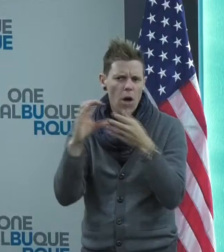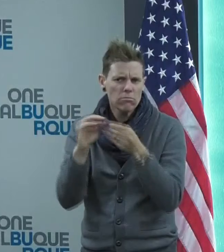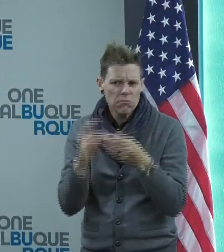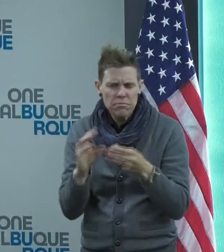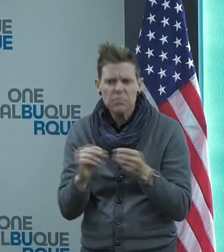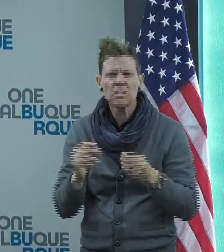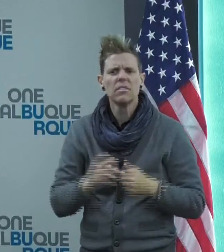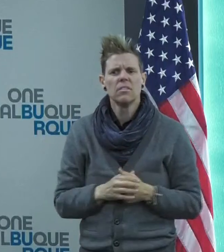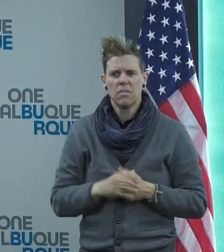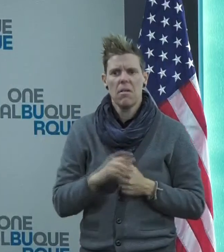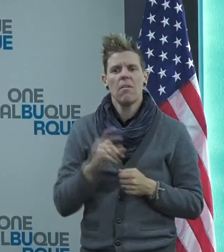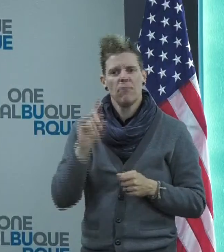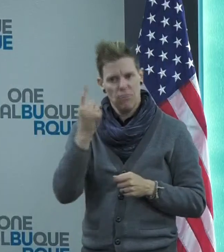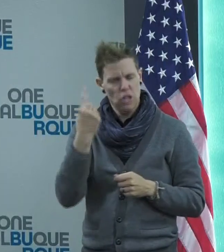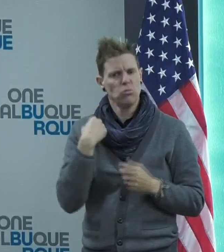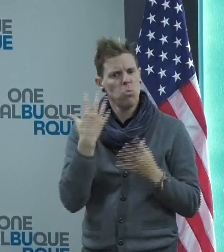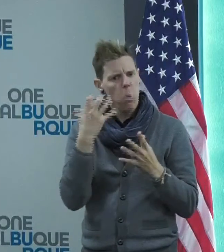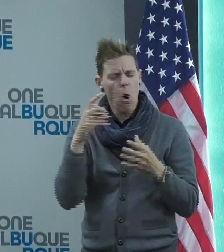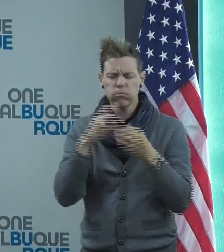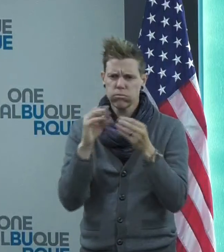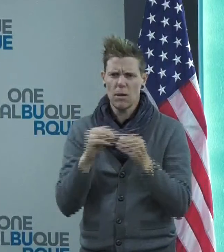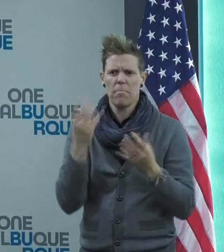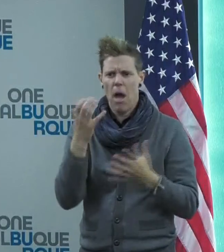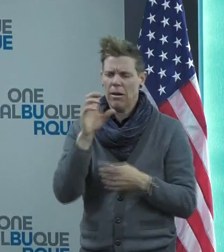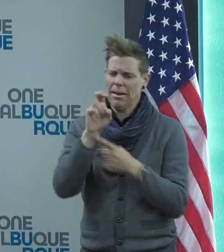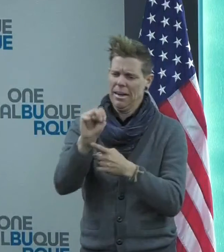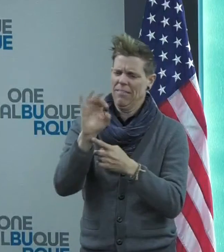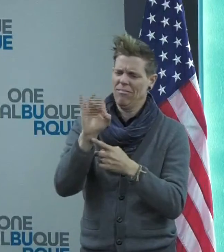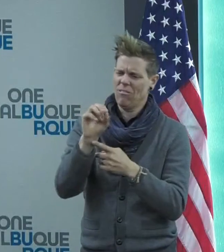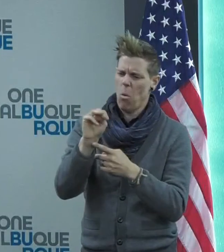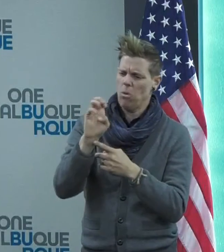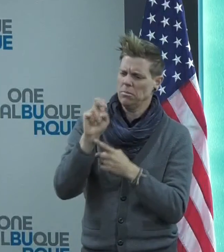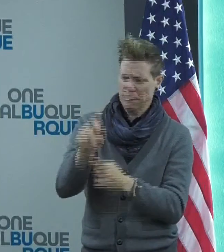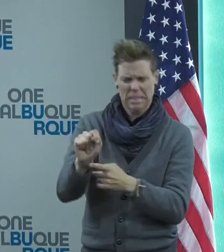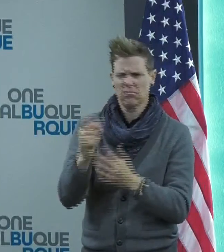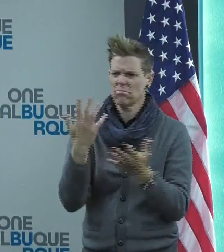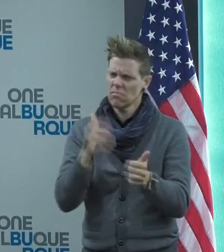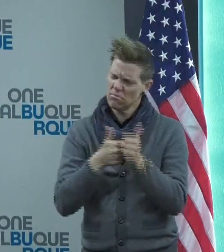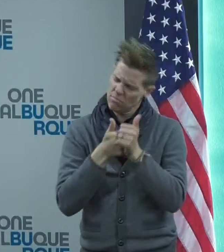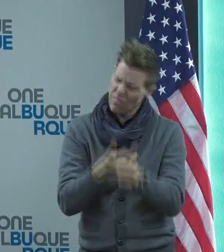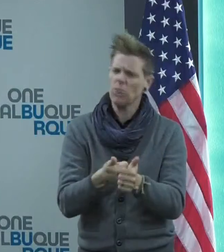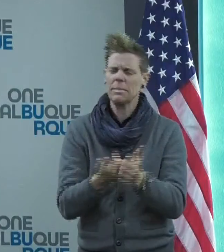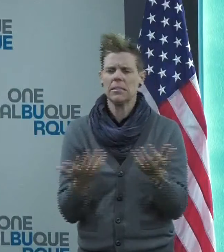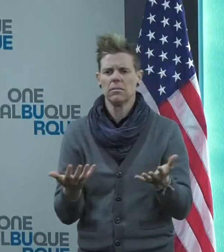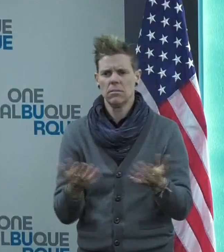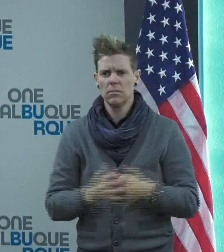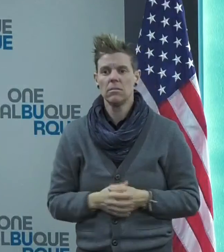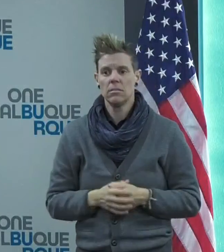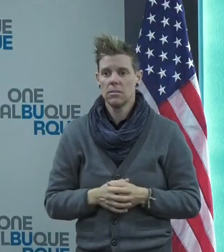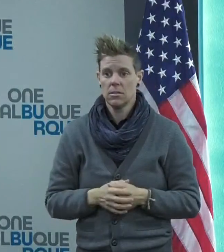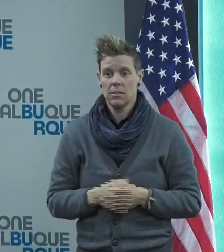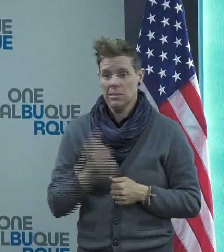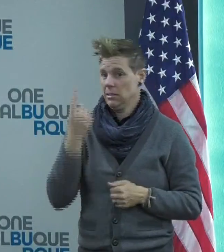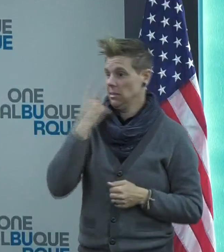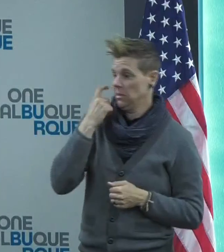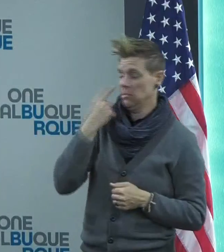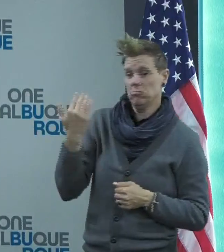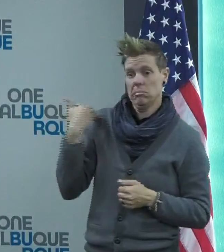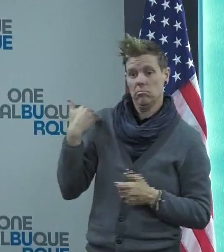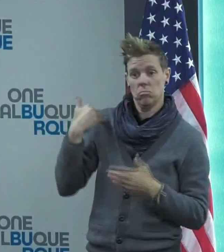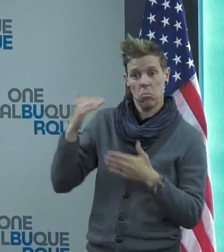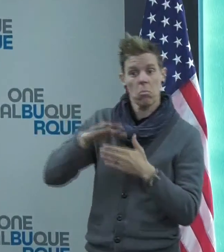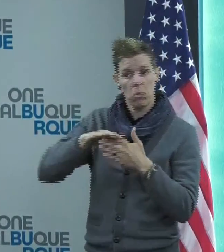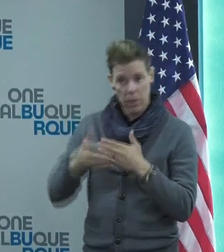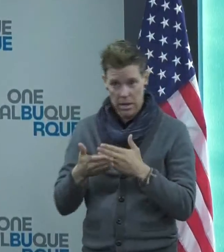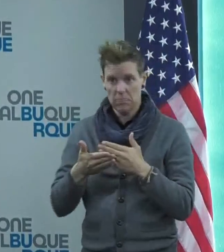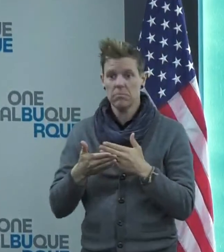enforcement. A couple of things. This weekend, obviously, we essentially did an enforcement blitz around Corona on a number of